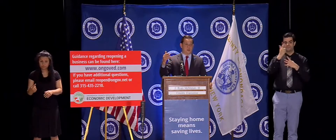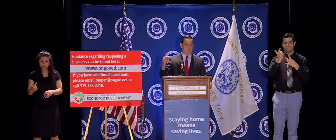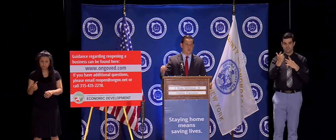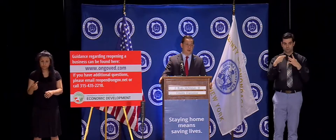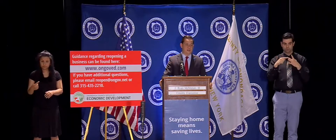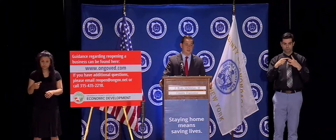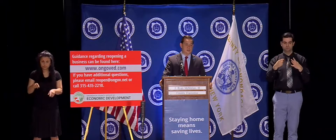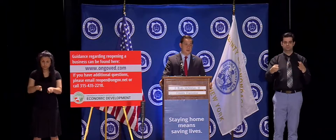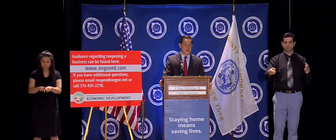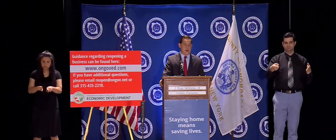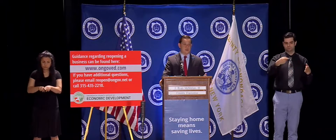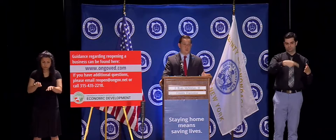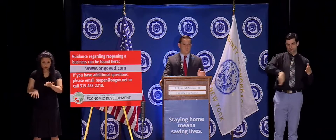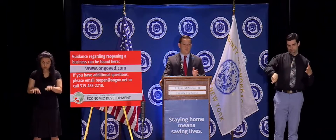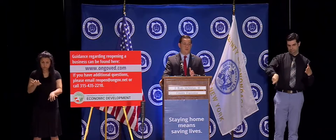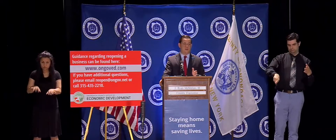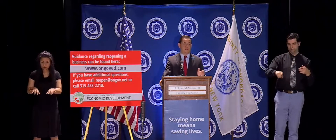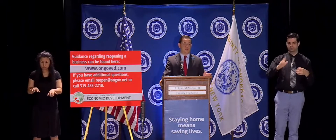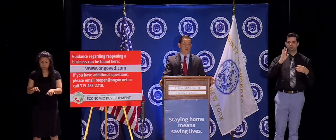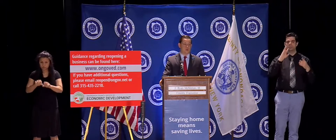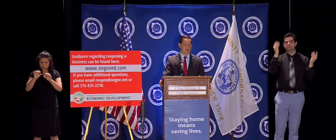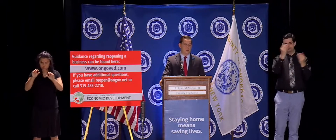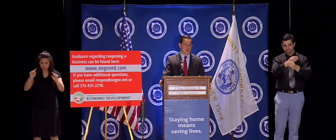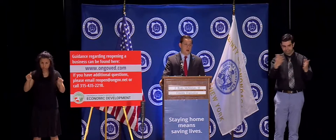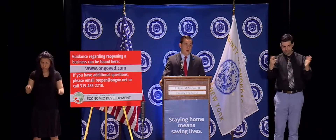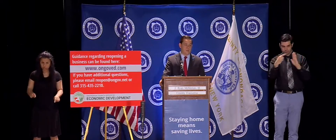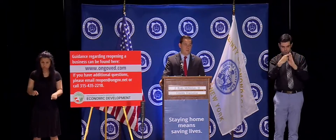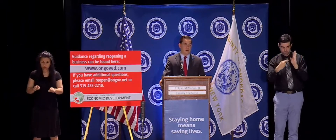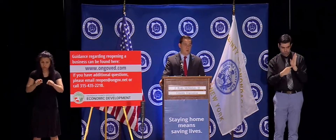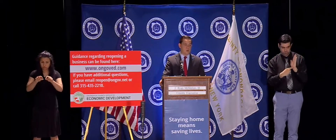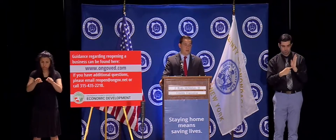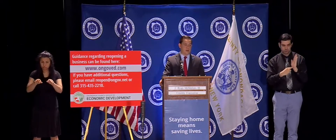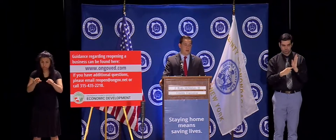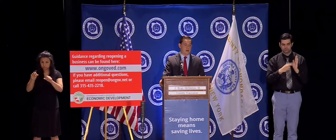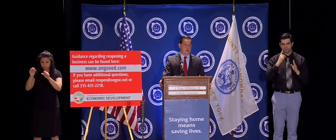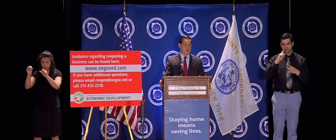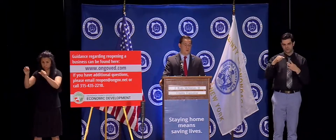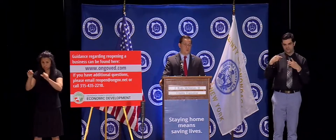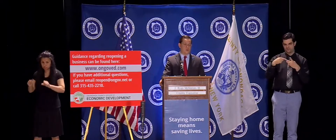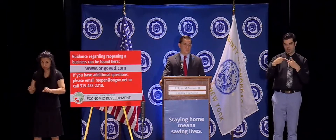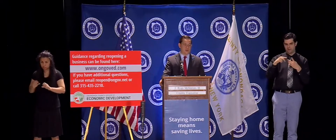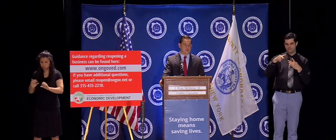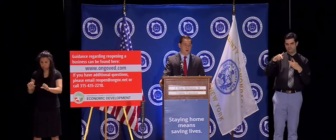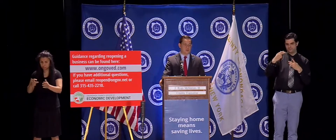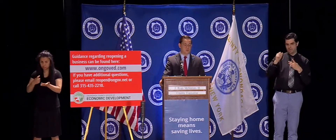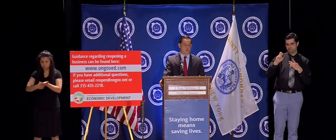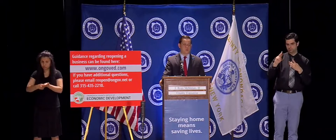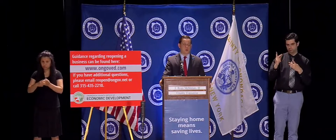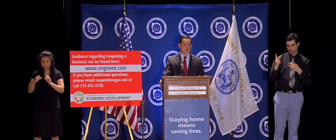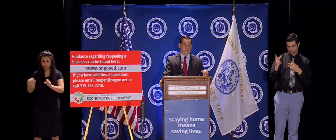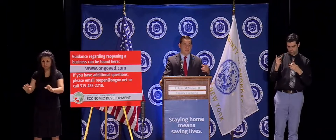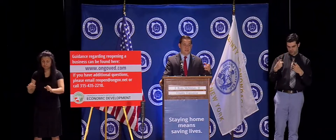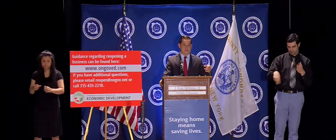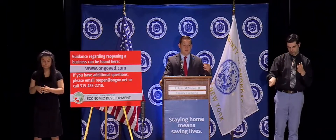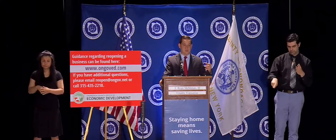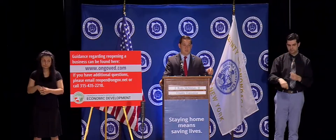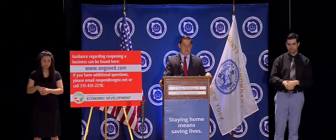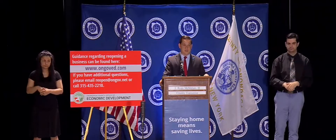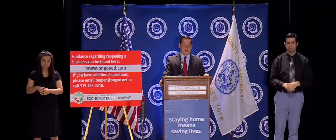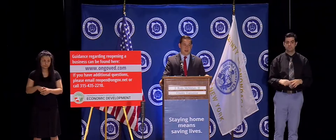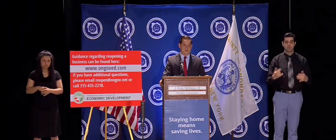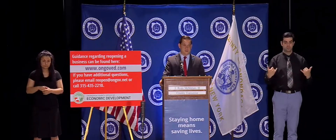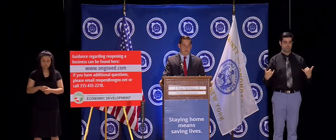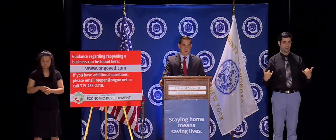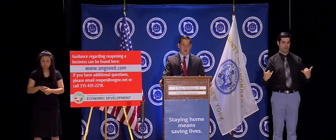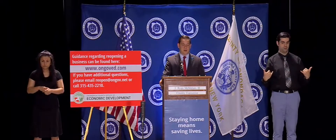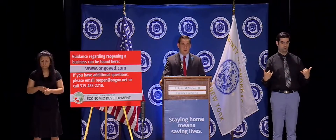the certification process as we move into phase two. But we're supposed to get a list of businesses